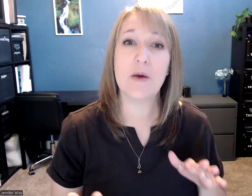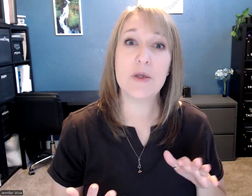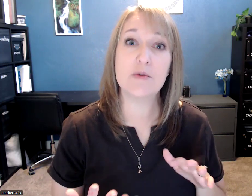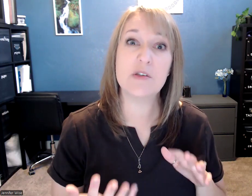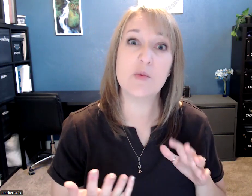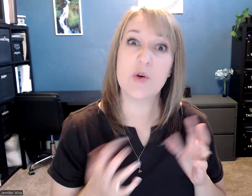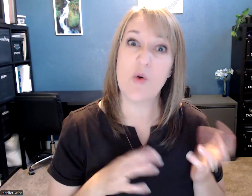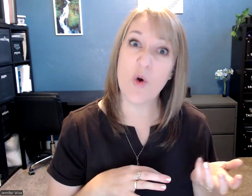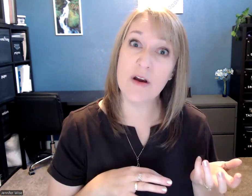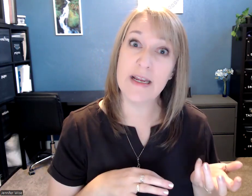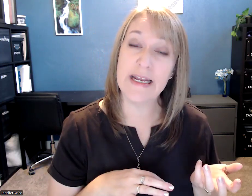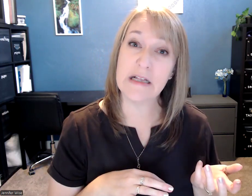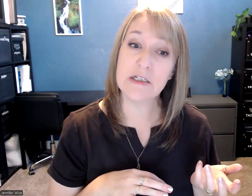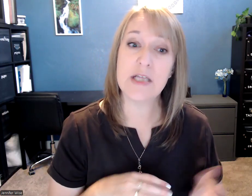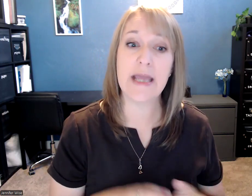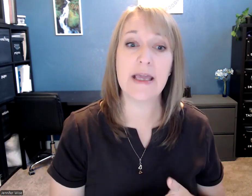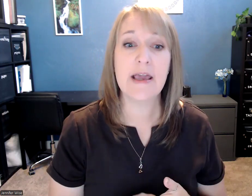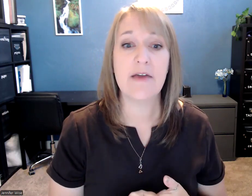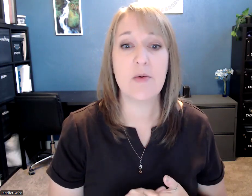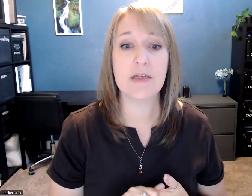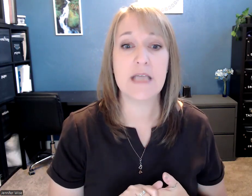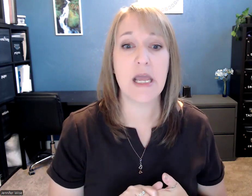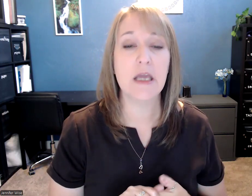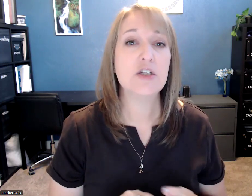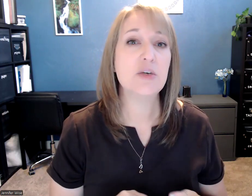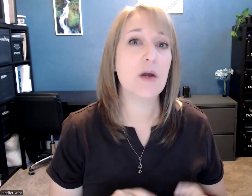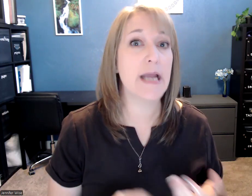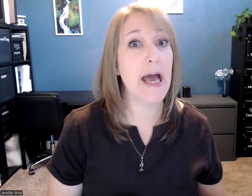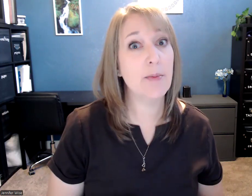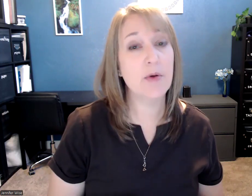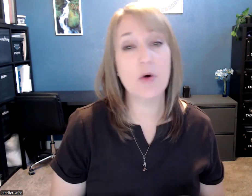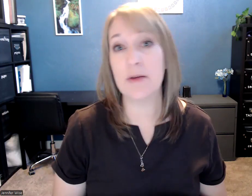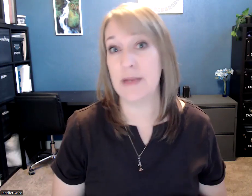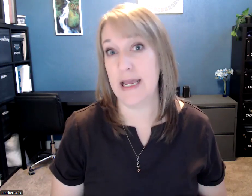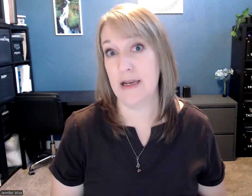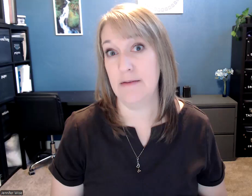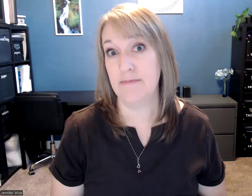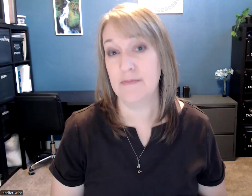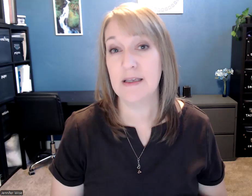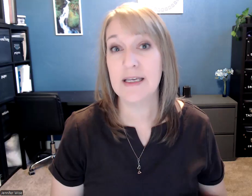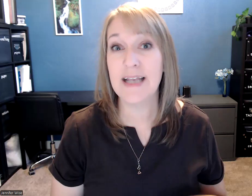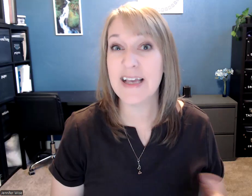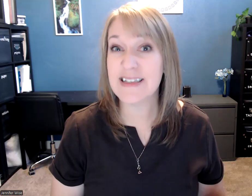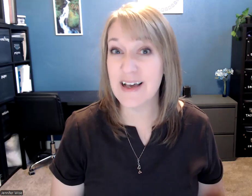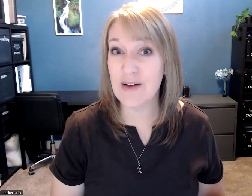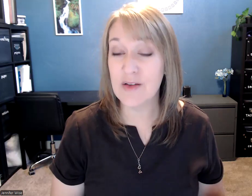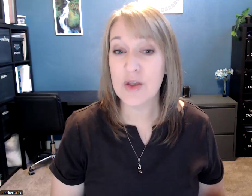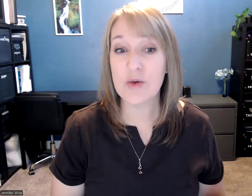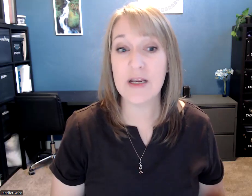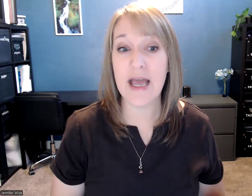we use the word or in English. Like if I want to say, do you want an apple or a banana? In ASL, you would